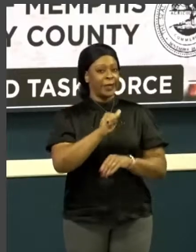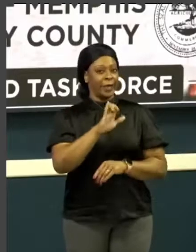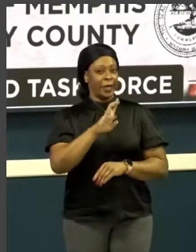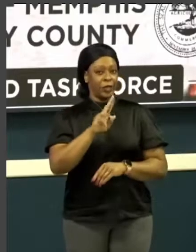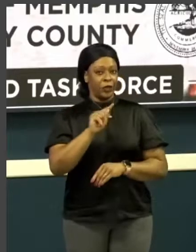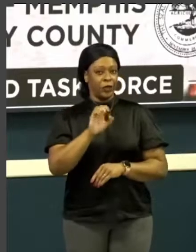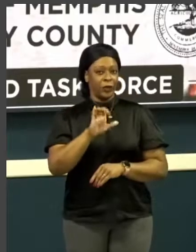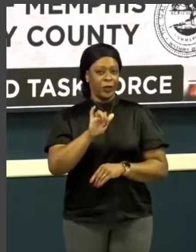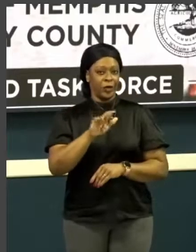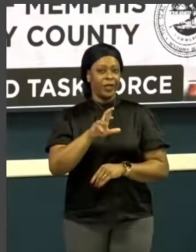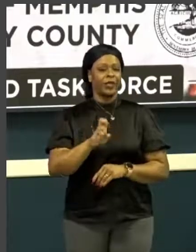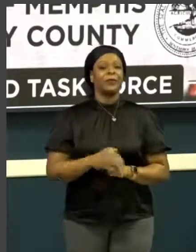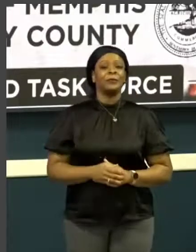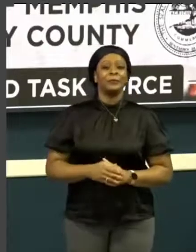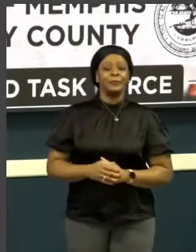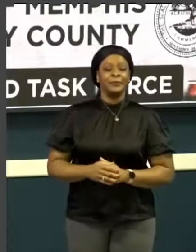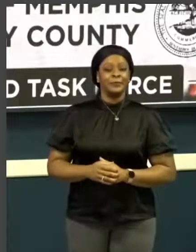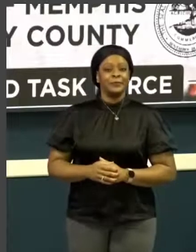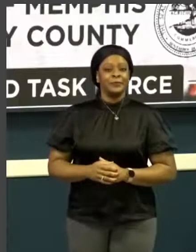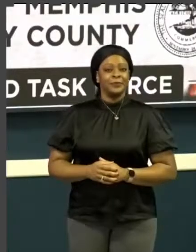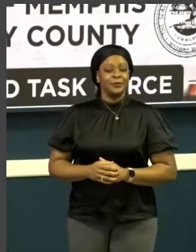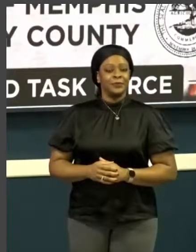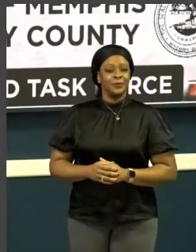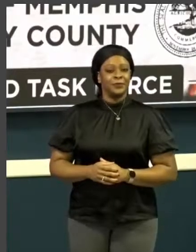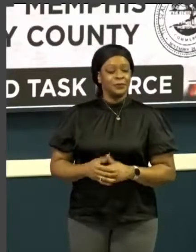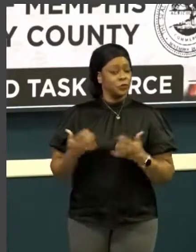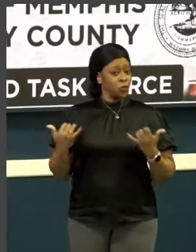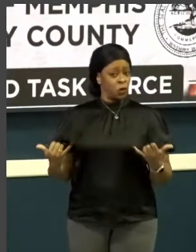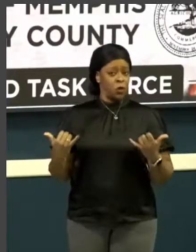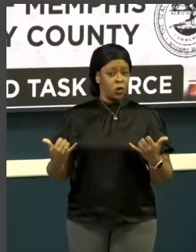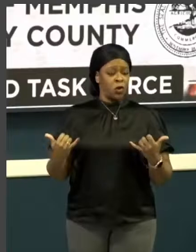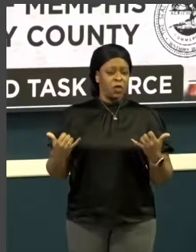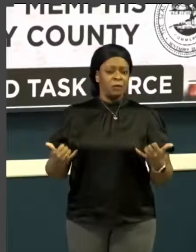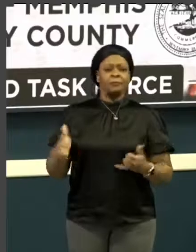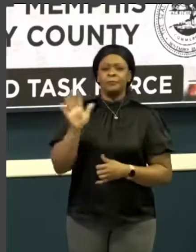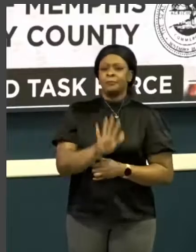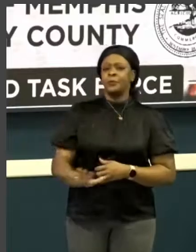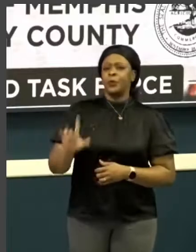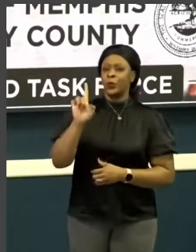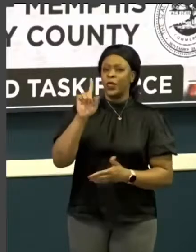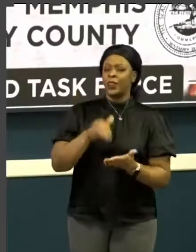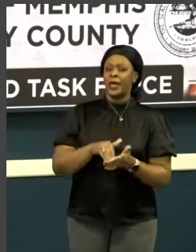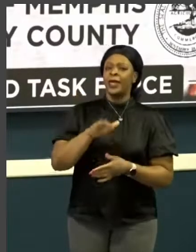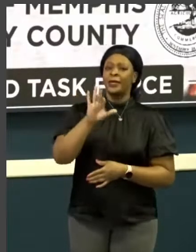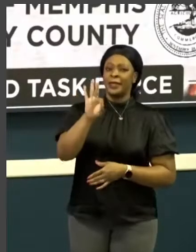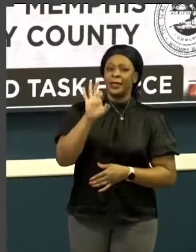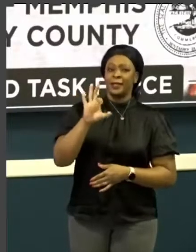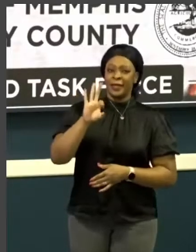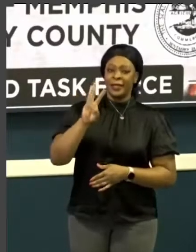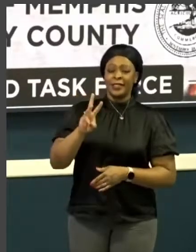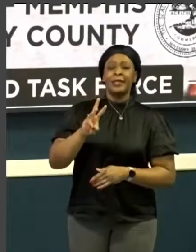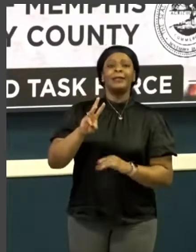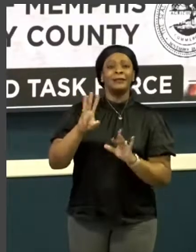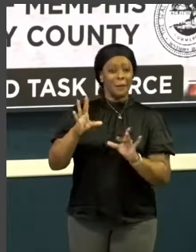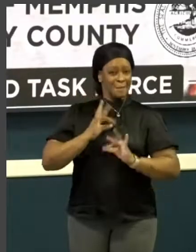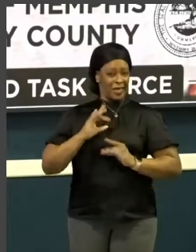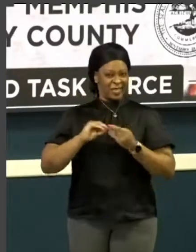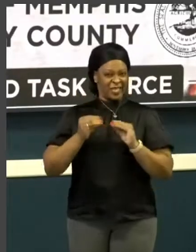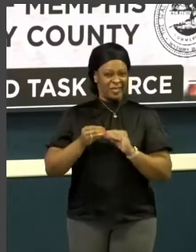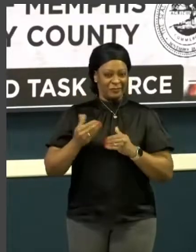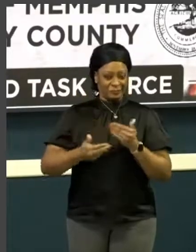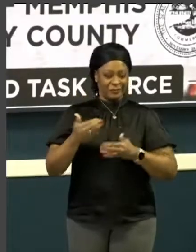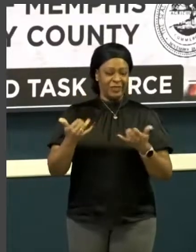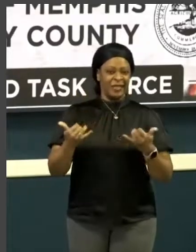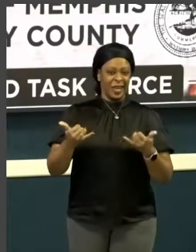care. Next slide. Currently, there are 1,996 active cases in Shelby